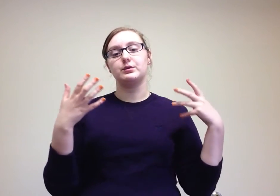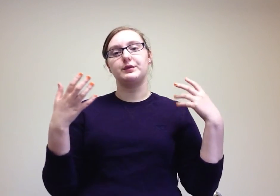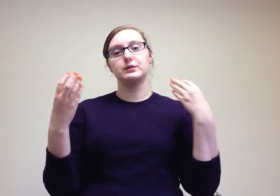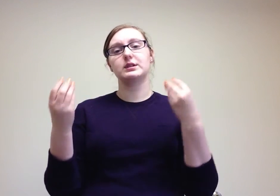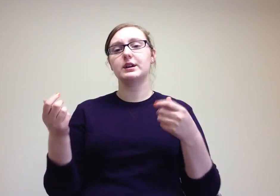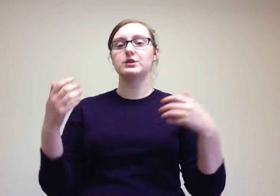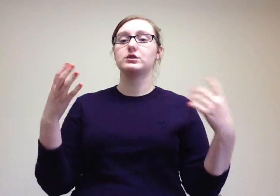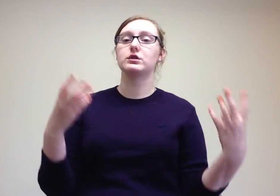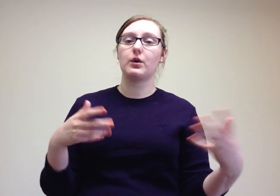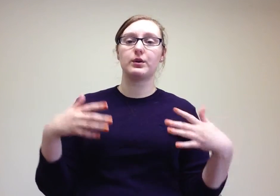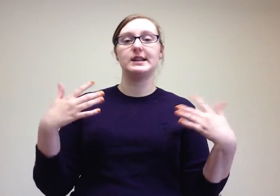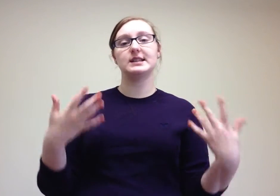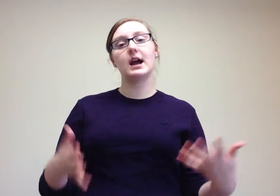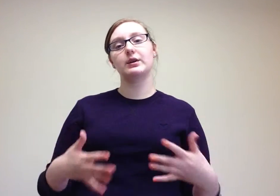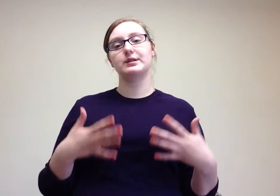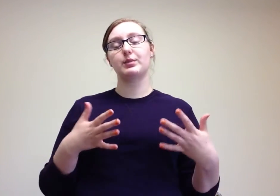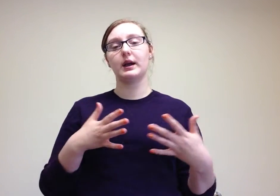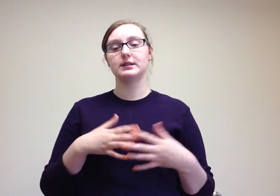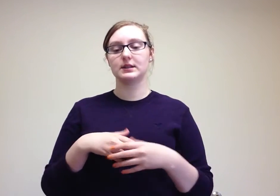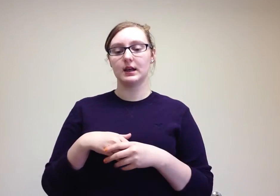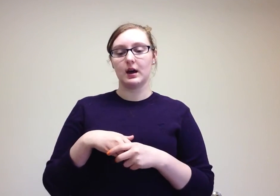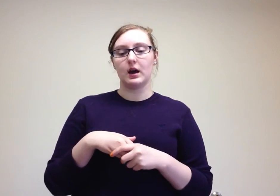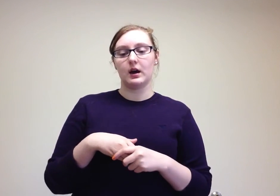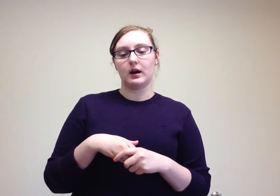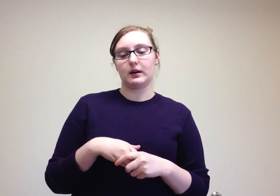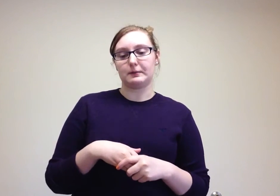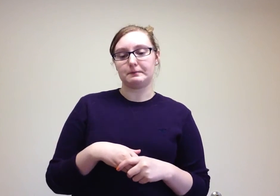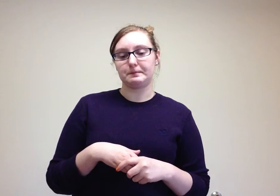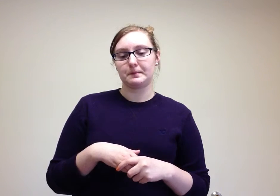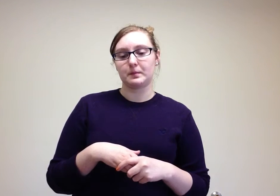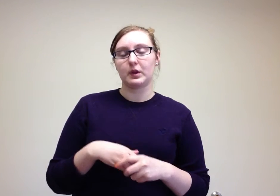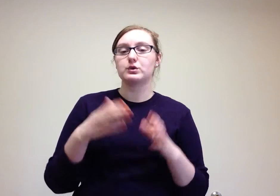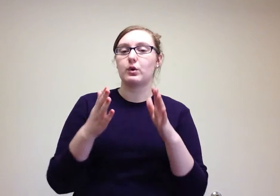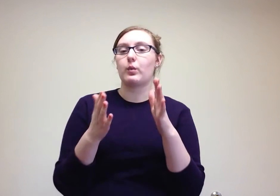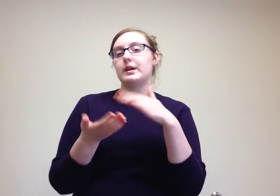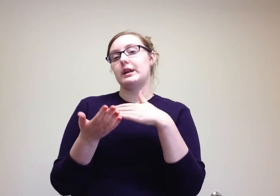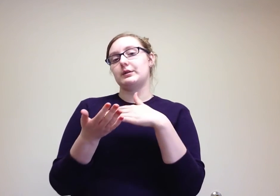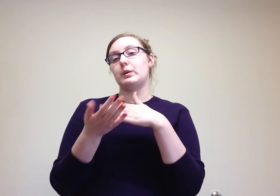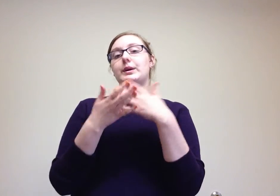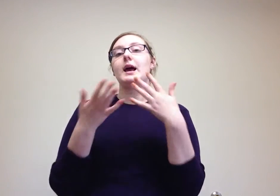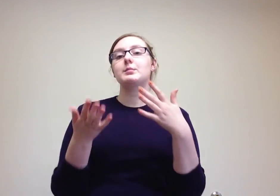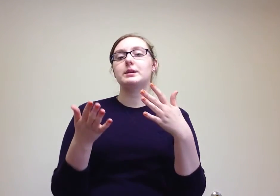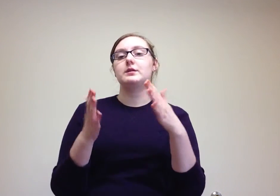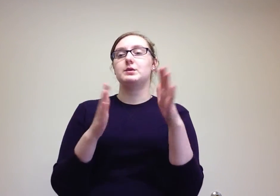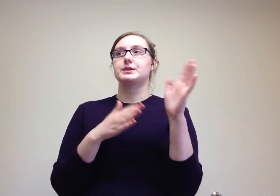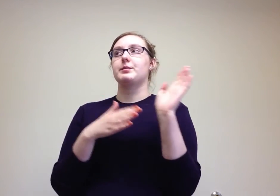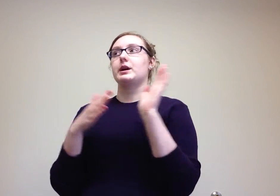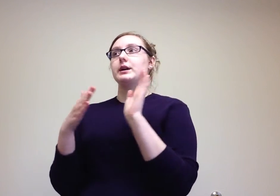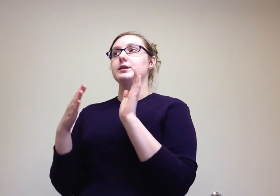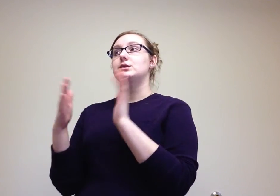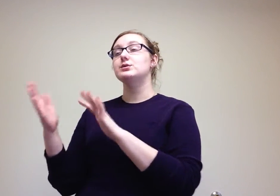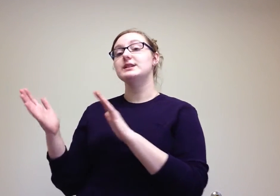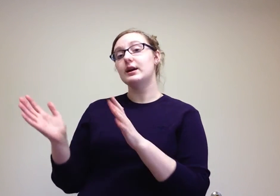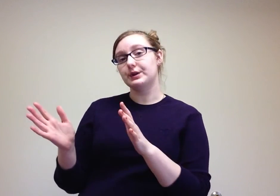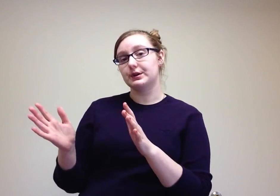feel sluggish and slower and down and depressed. So what would happen if you were to combine two downers,